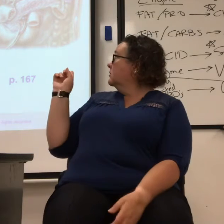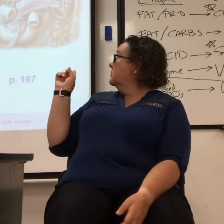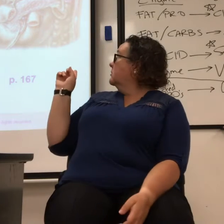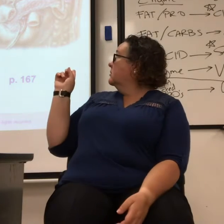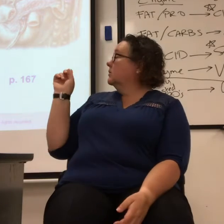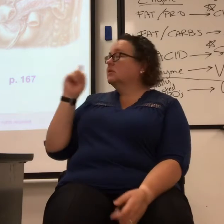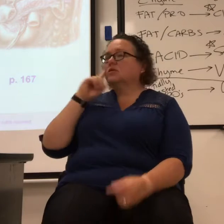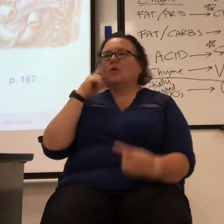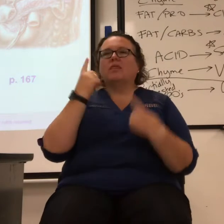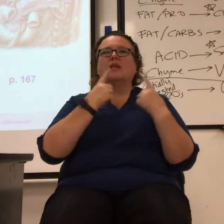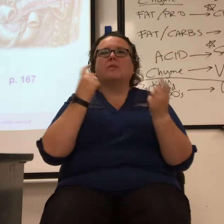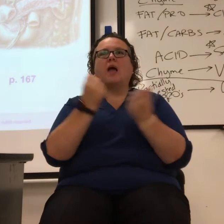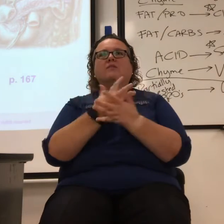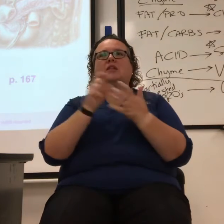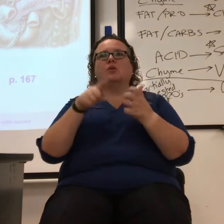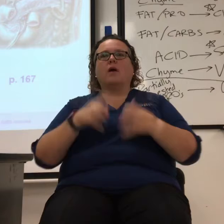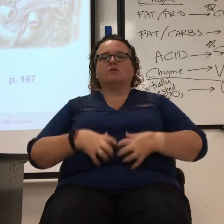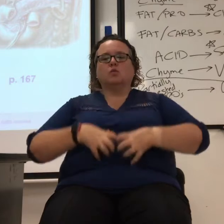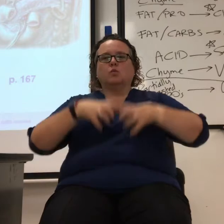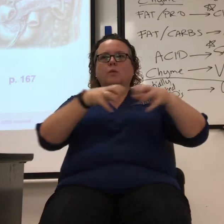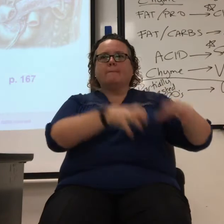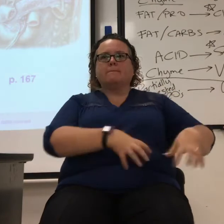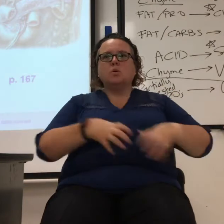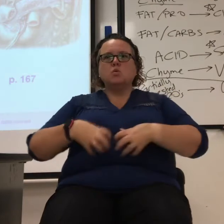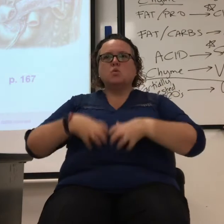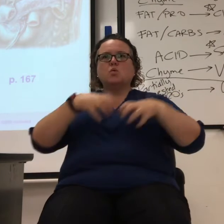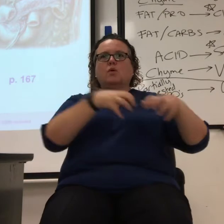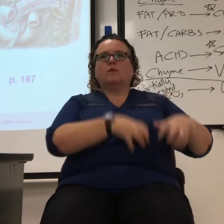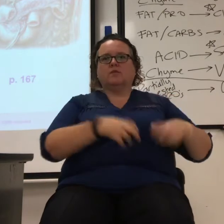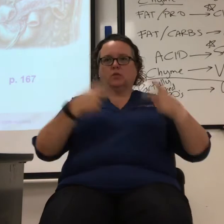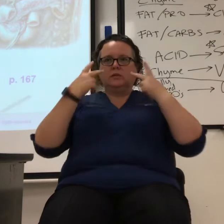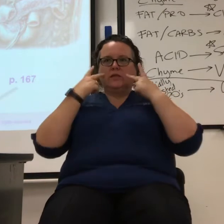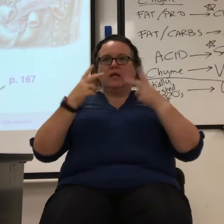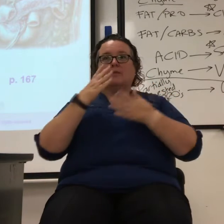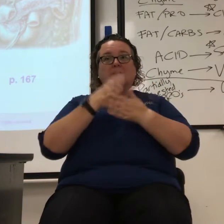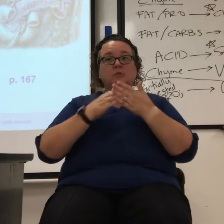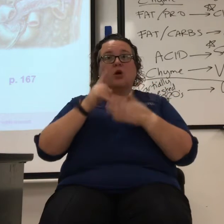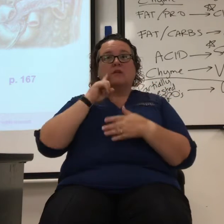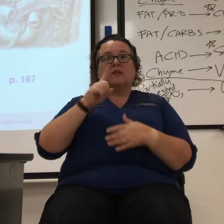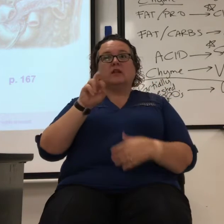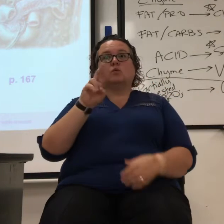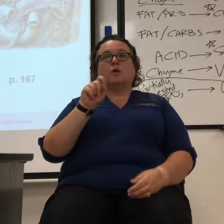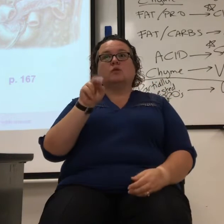had to remove to see it, because part of it's retroperitoneal.